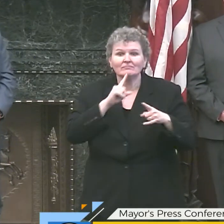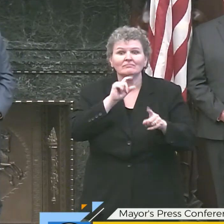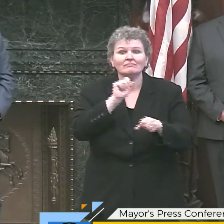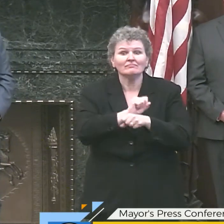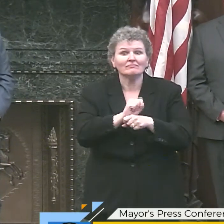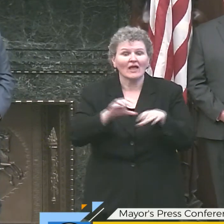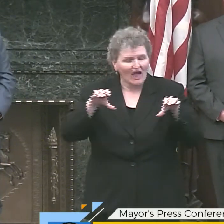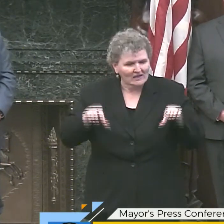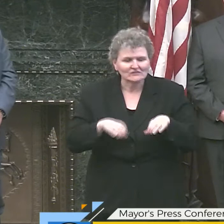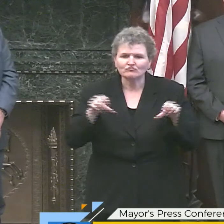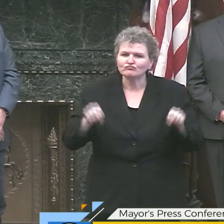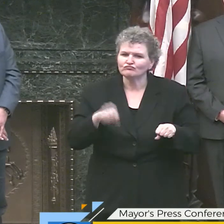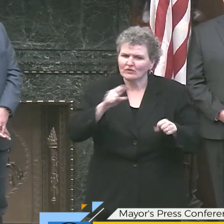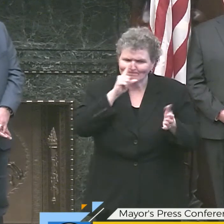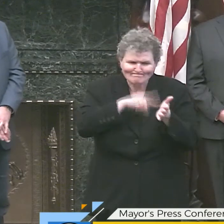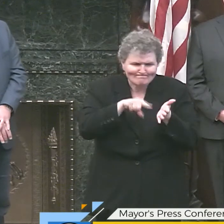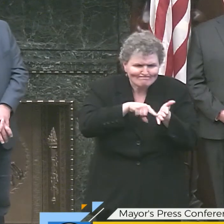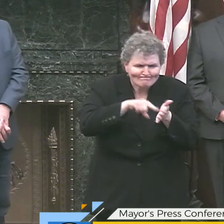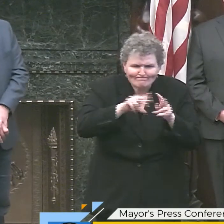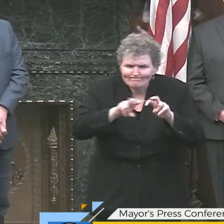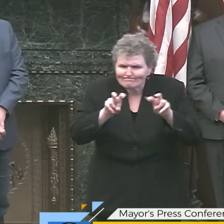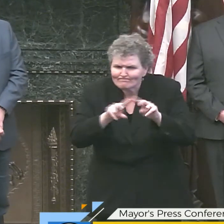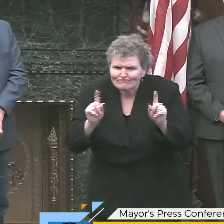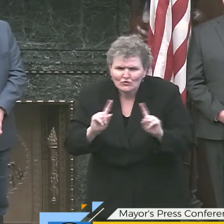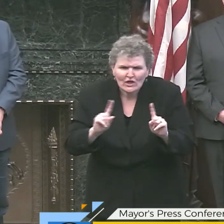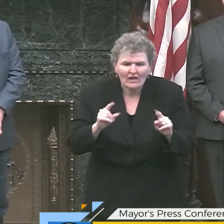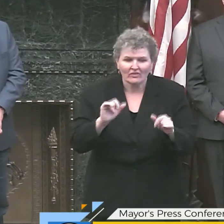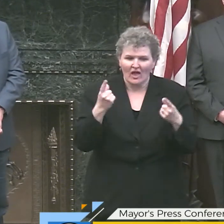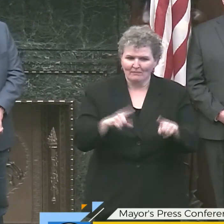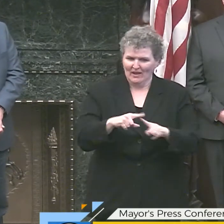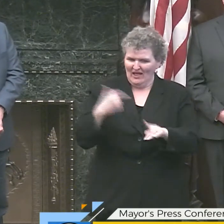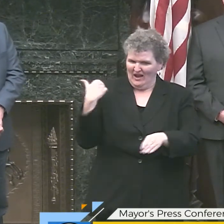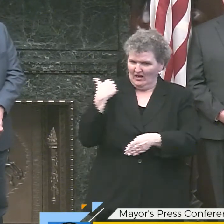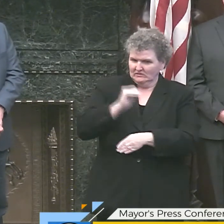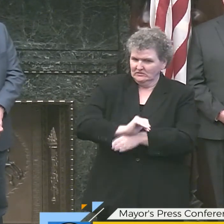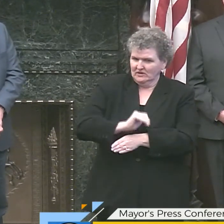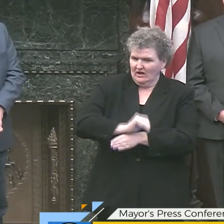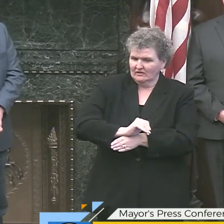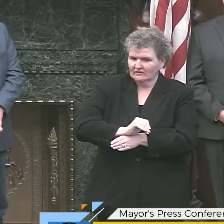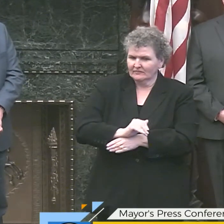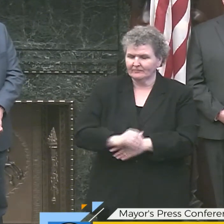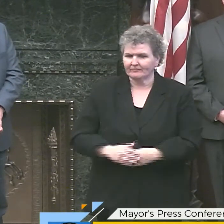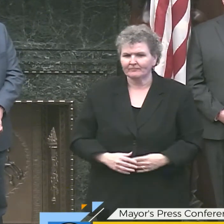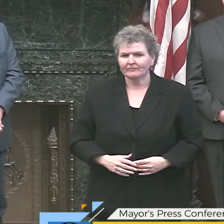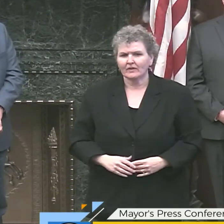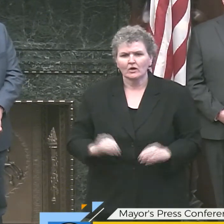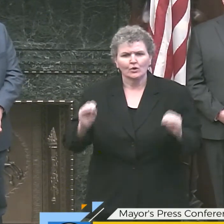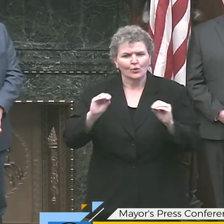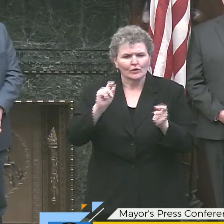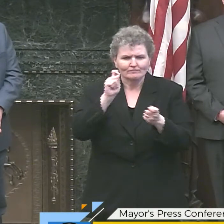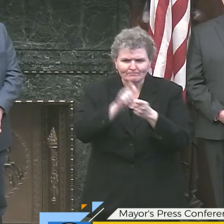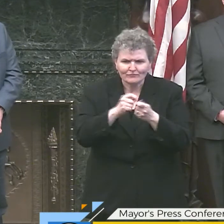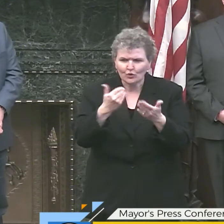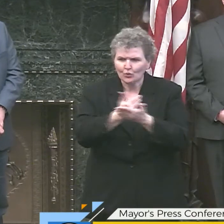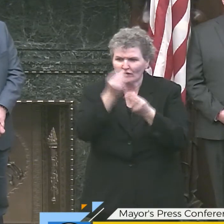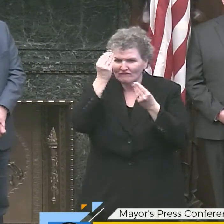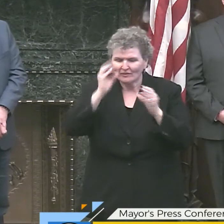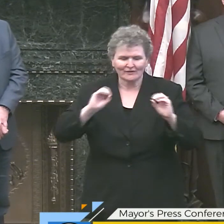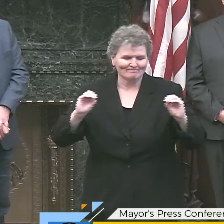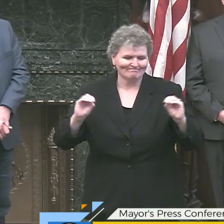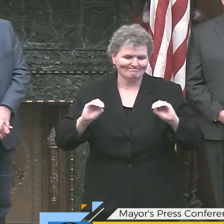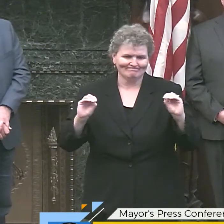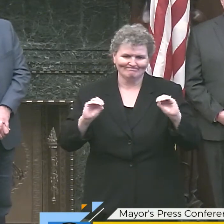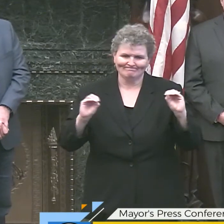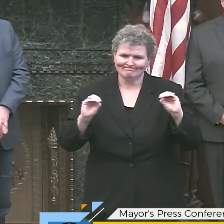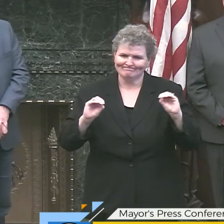actively looking into last night's incident. Okay, no specific updates though? No. And for